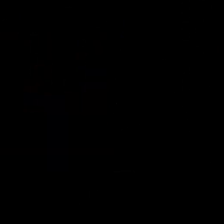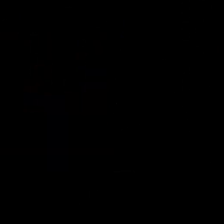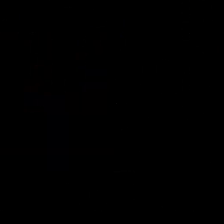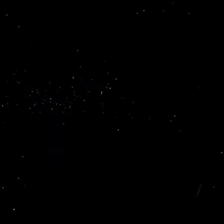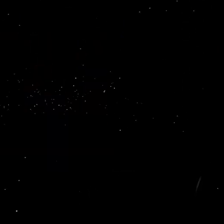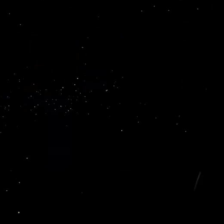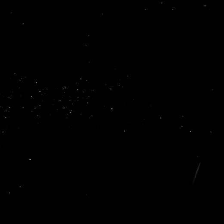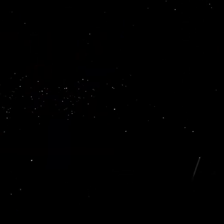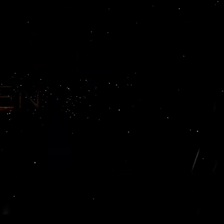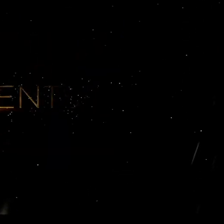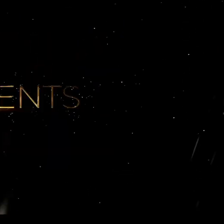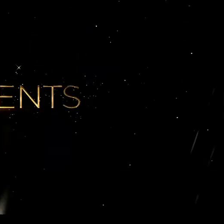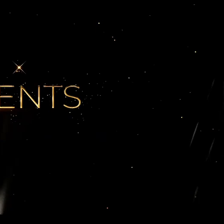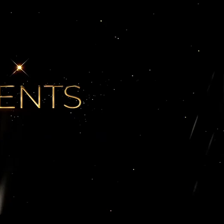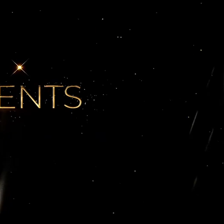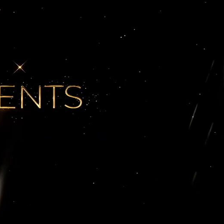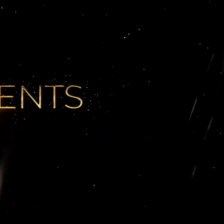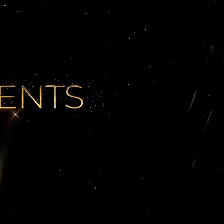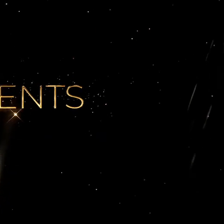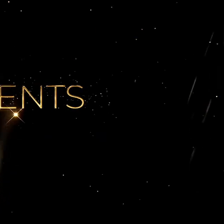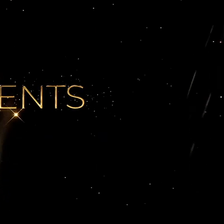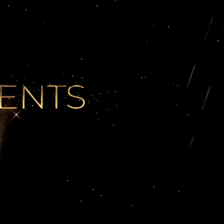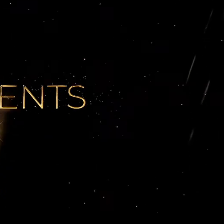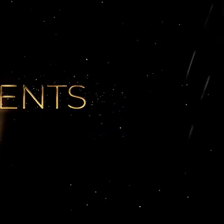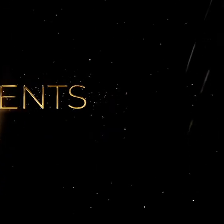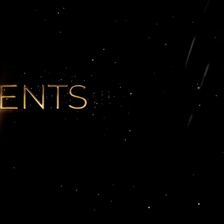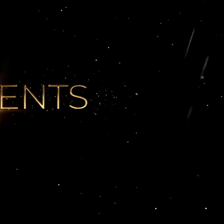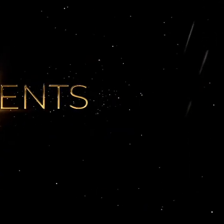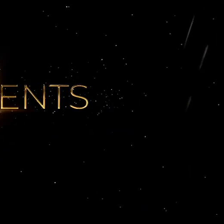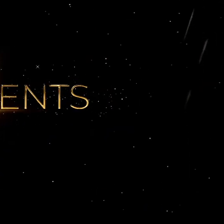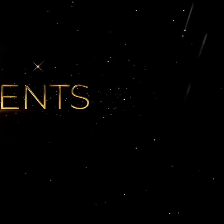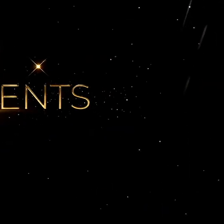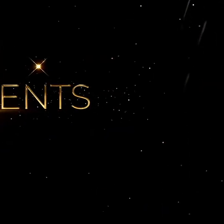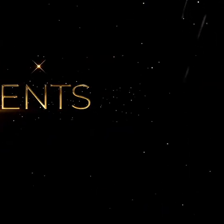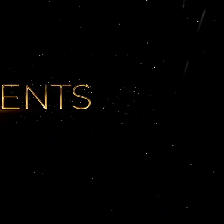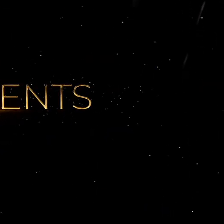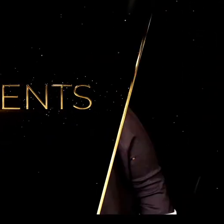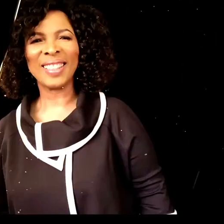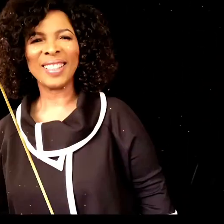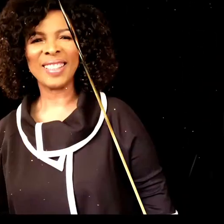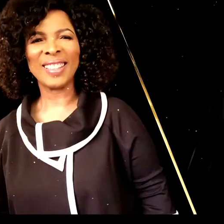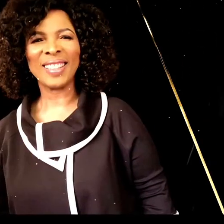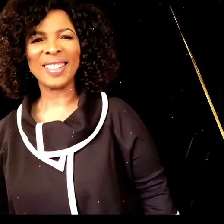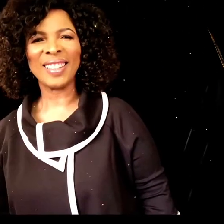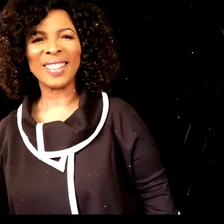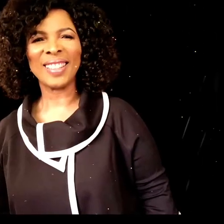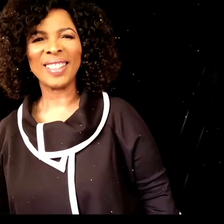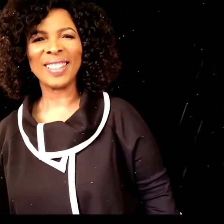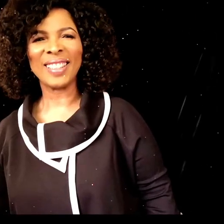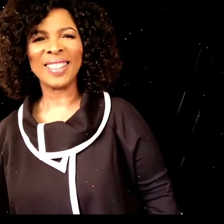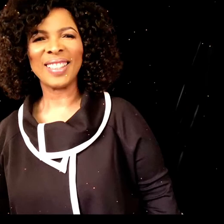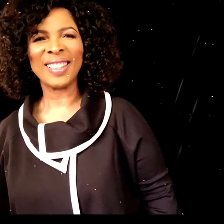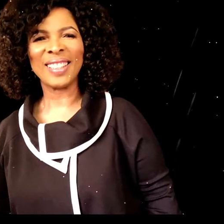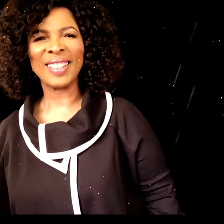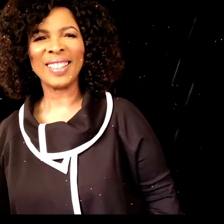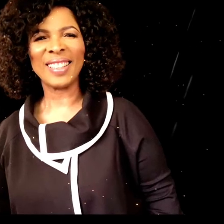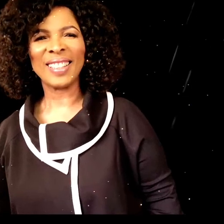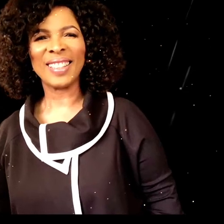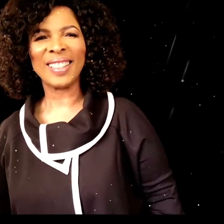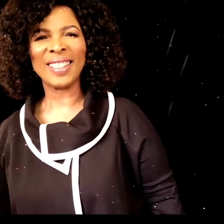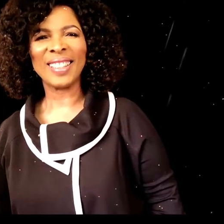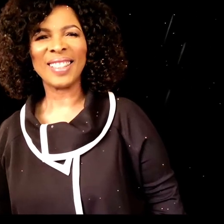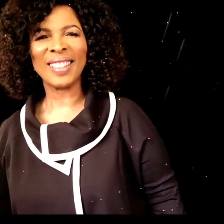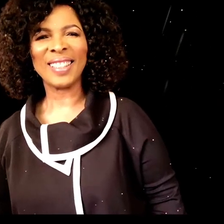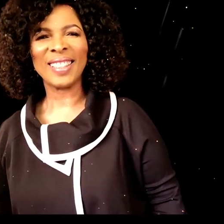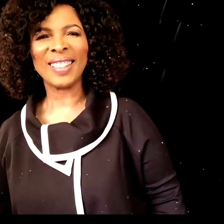the responsibility. Number two, after Mr. Jahana, MEC Education